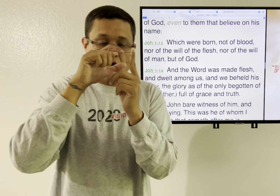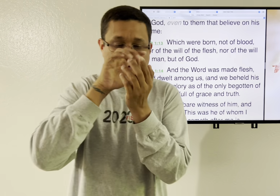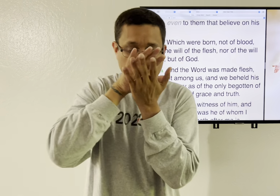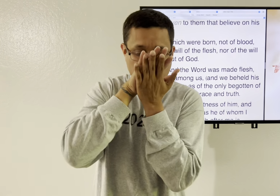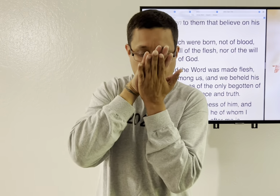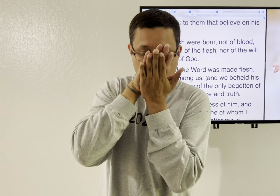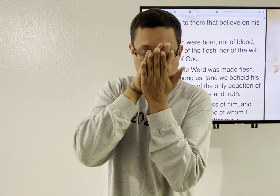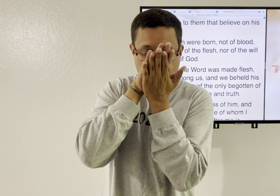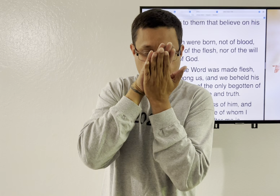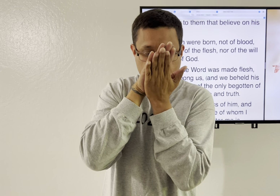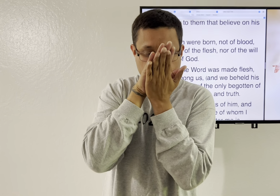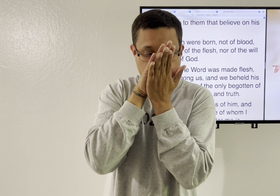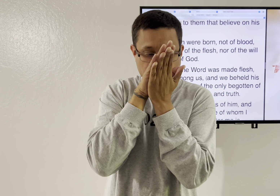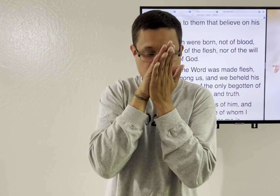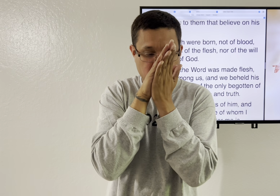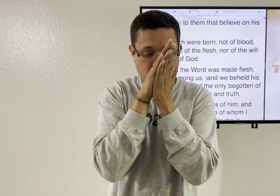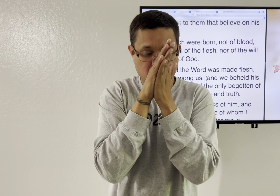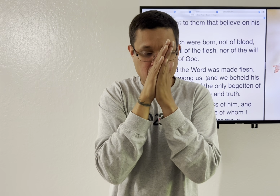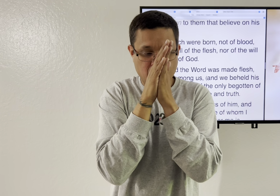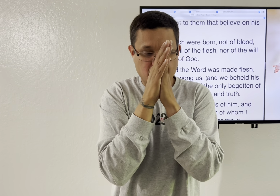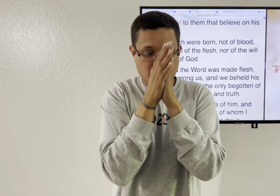The Word became flesh.